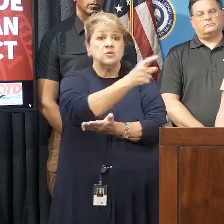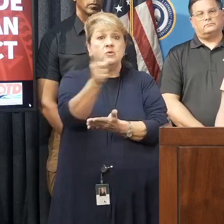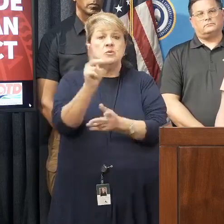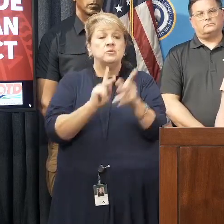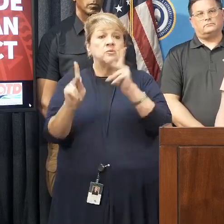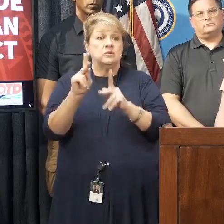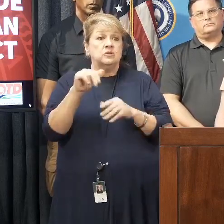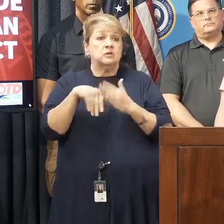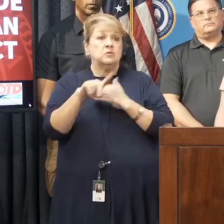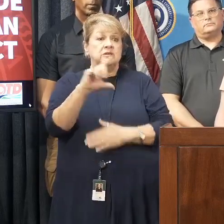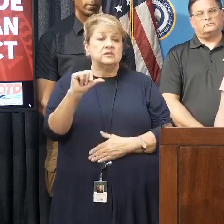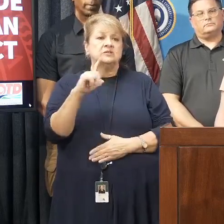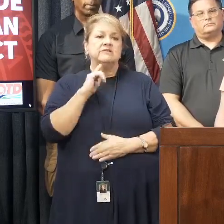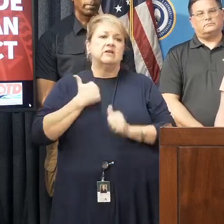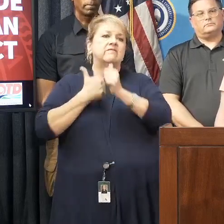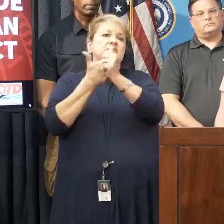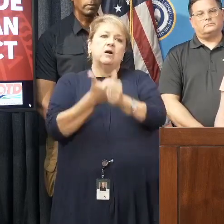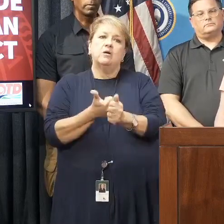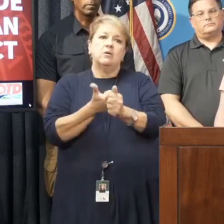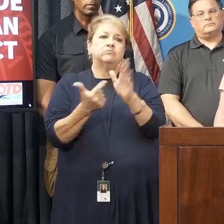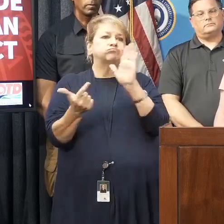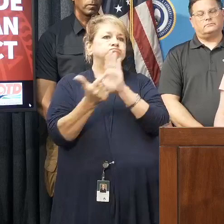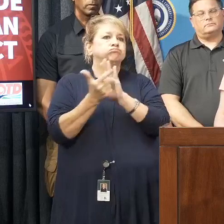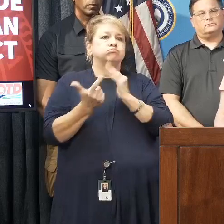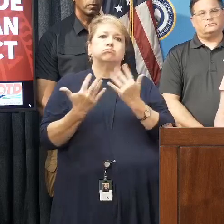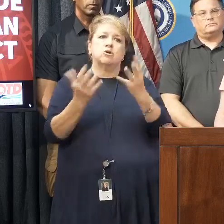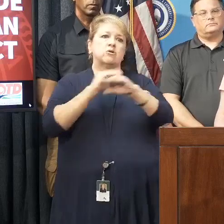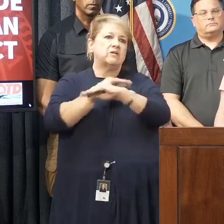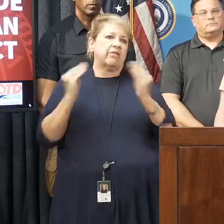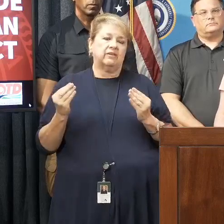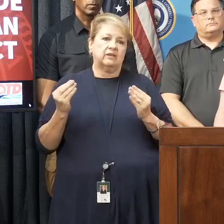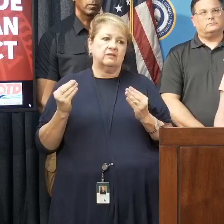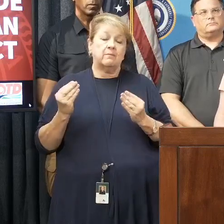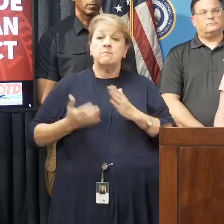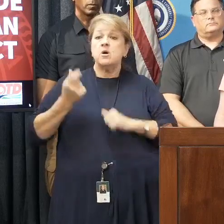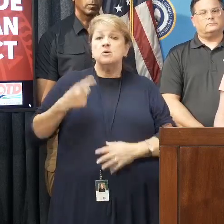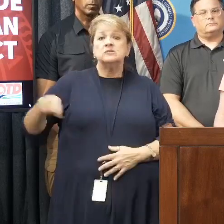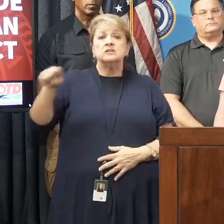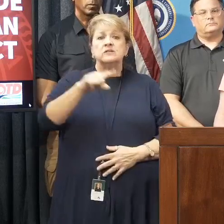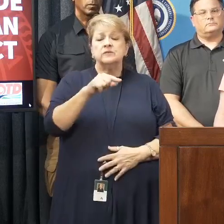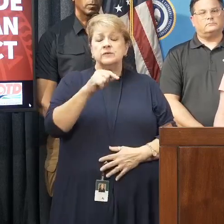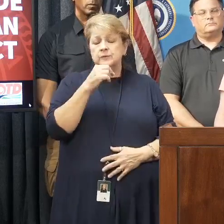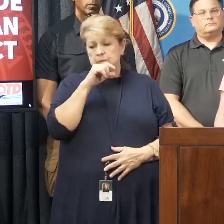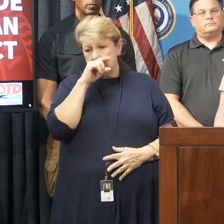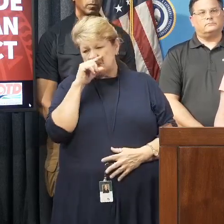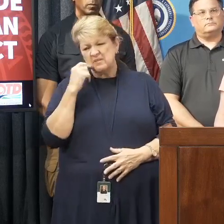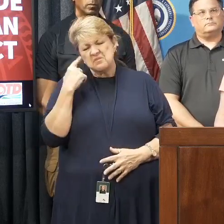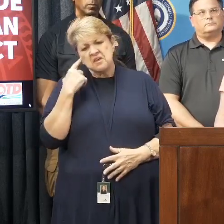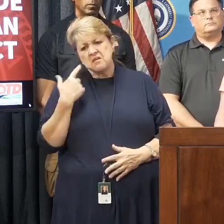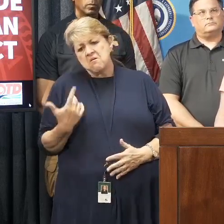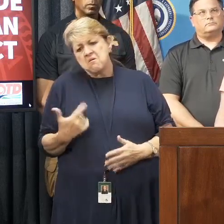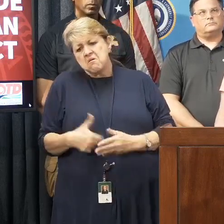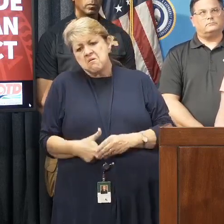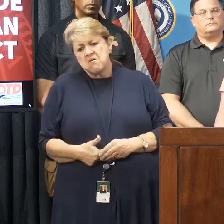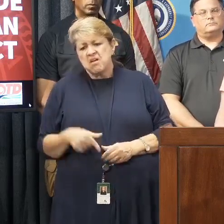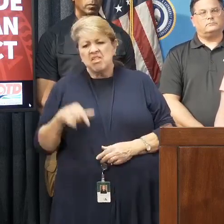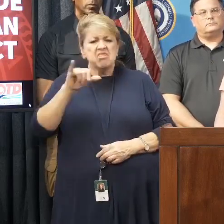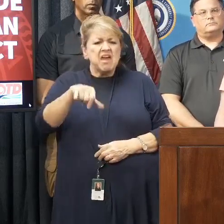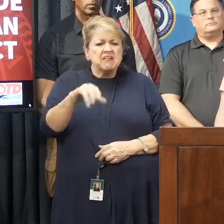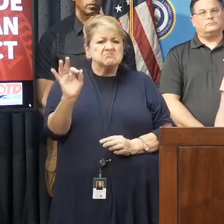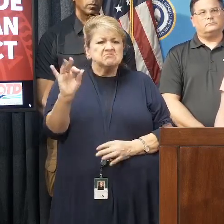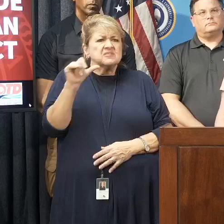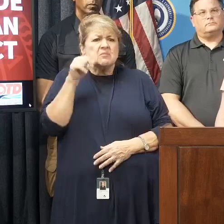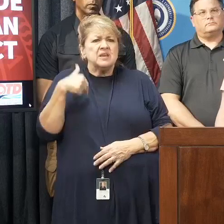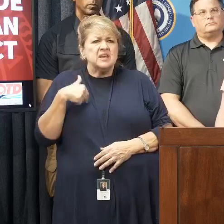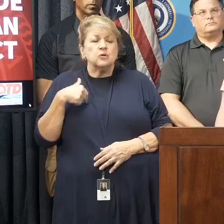adhere to this current burn ban. For most of you, it's something that shows up. You think it may or may not apply to you. It